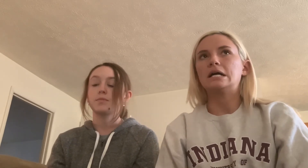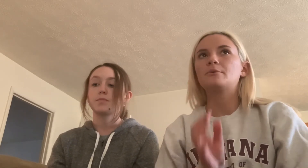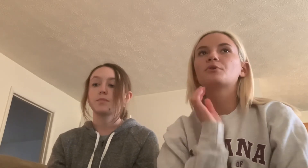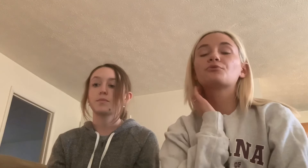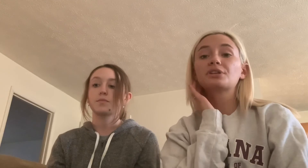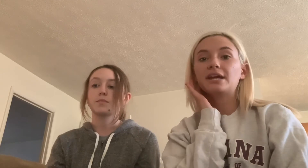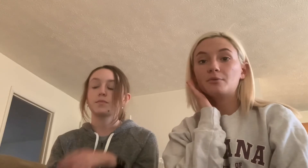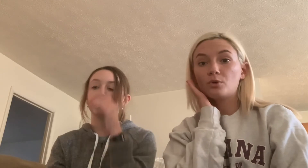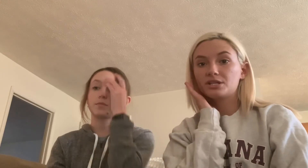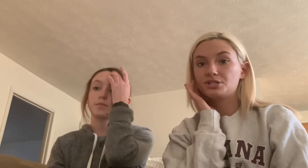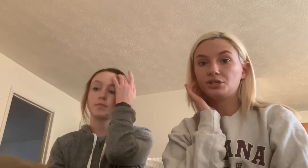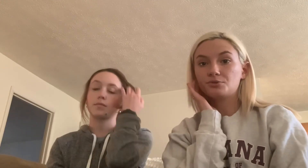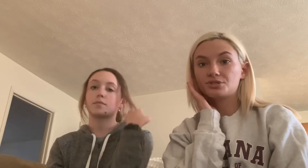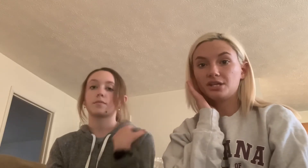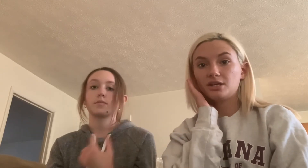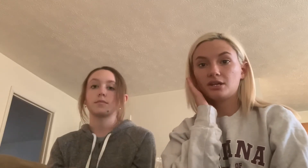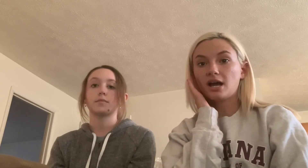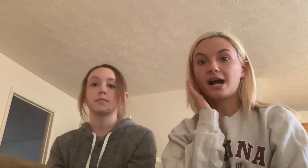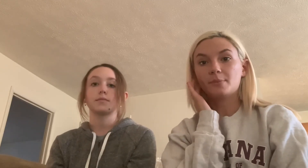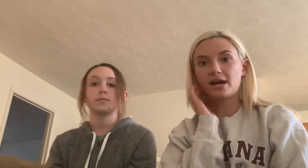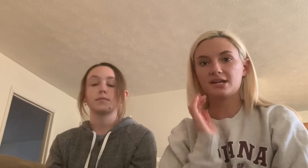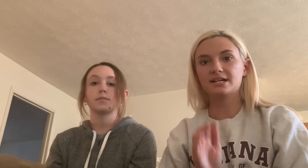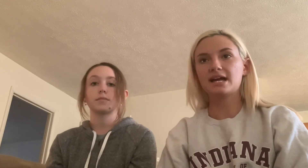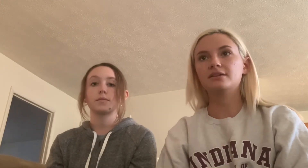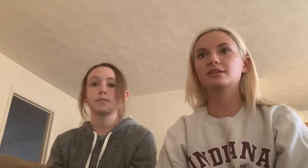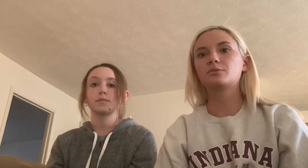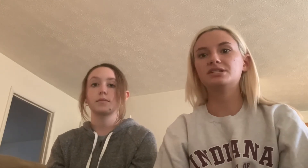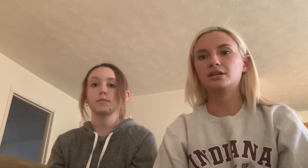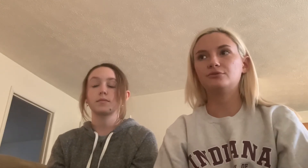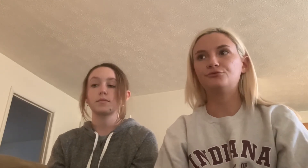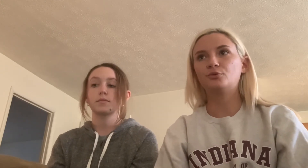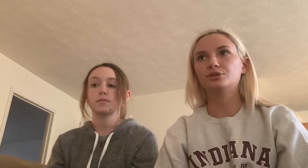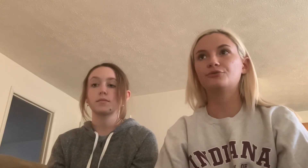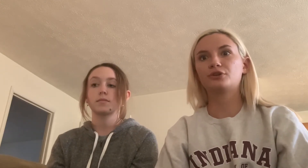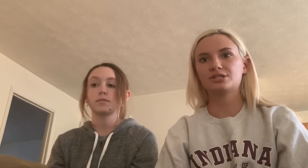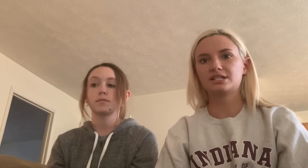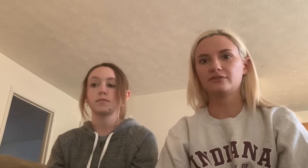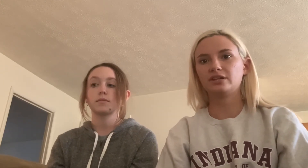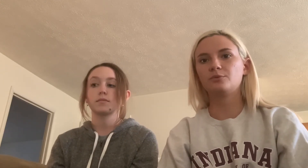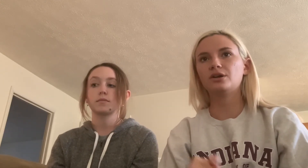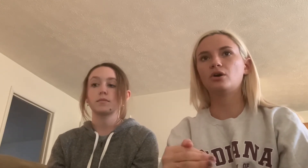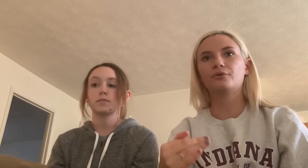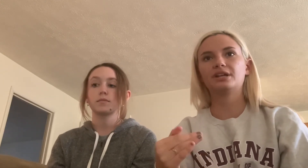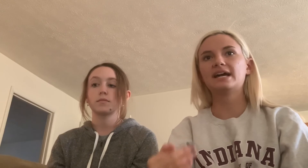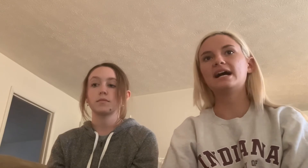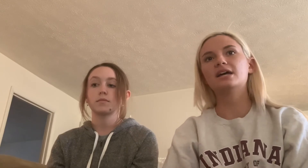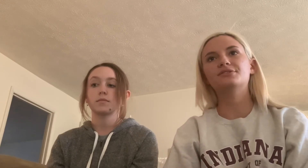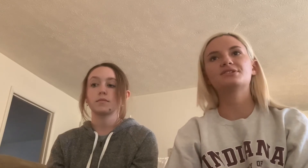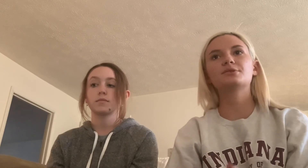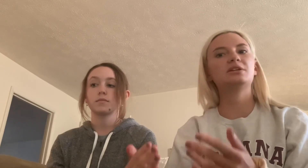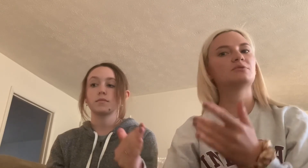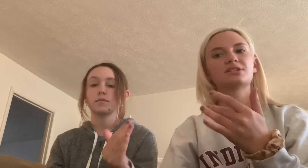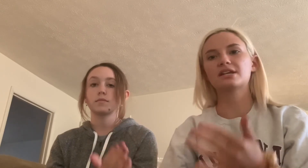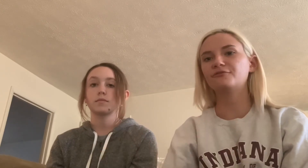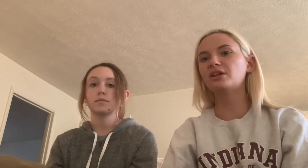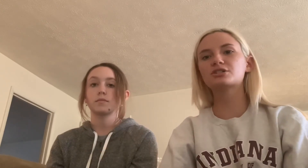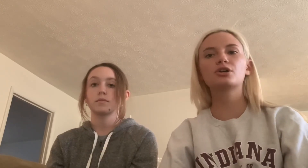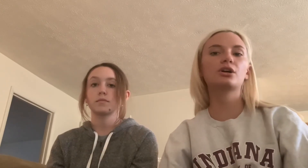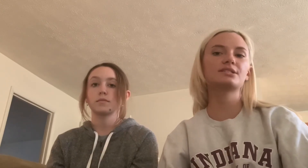We really wanted to use the iPad again, like we did for the first activity. We already had this, we used the same flashcards in